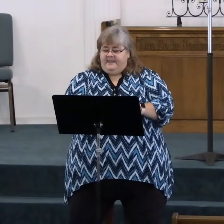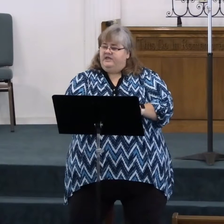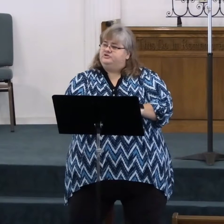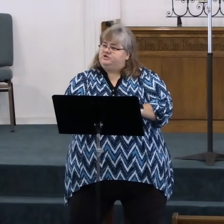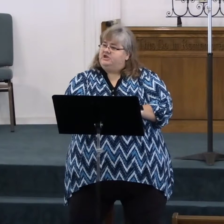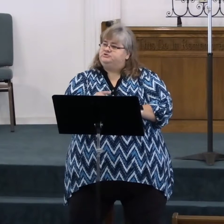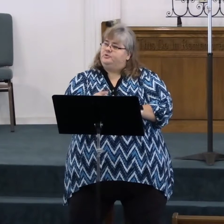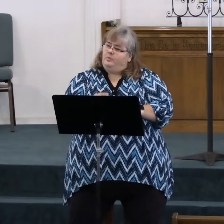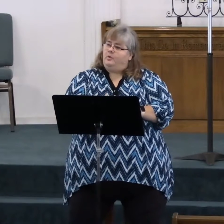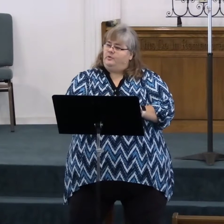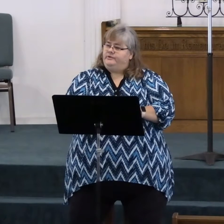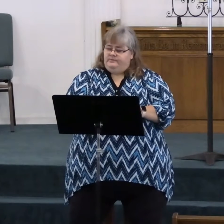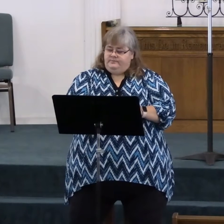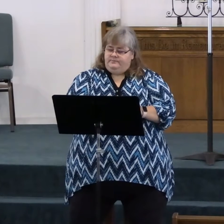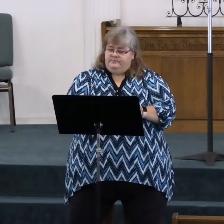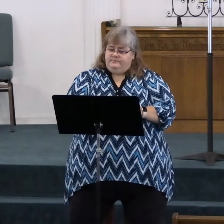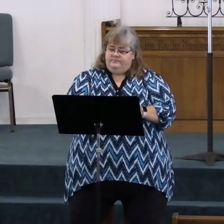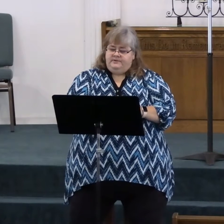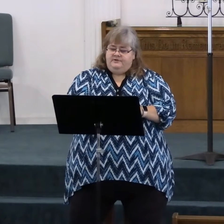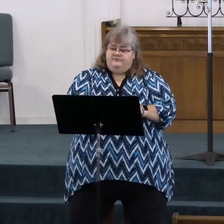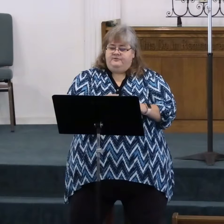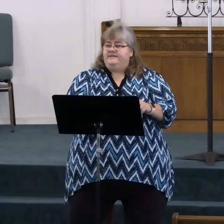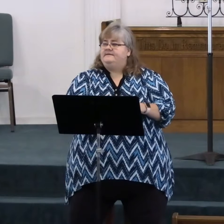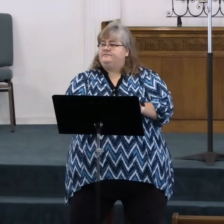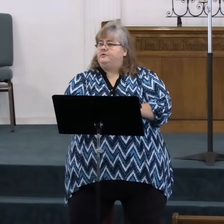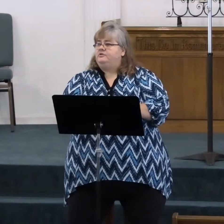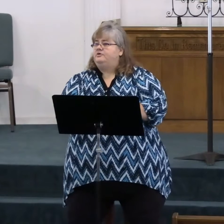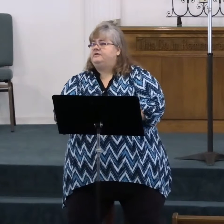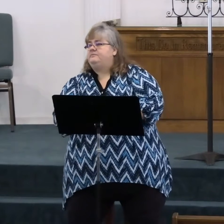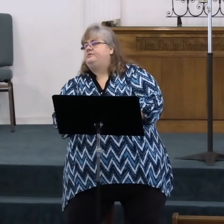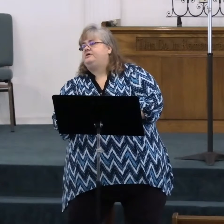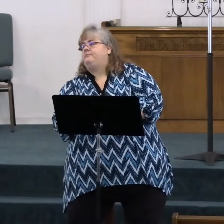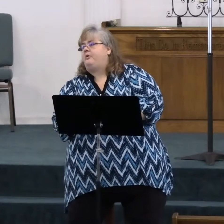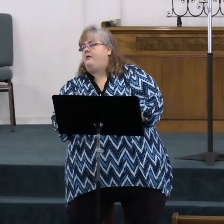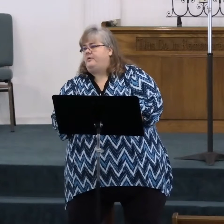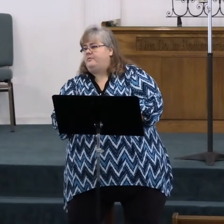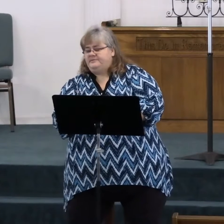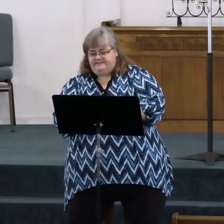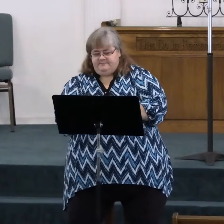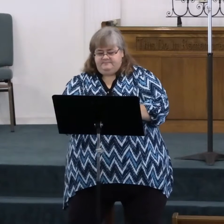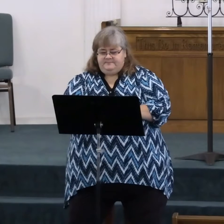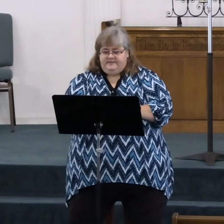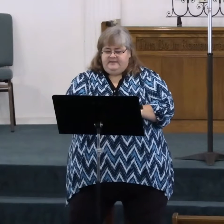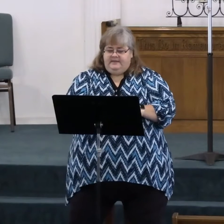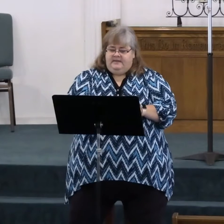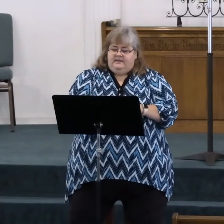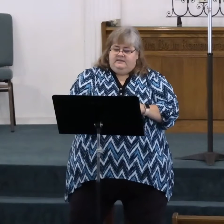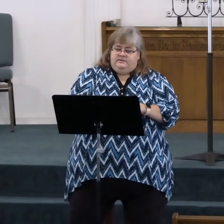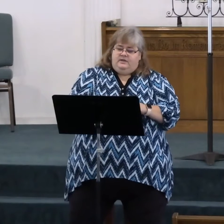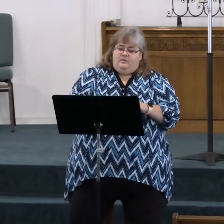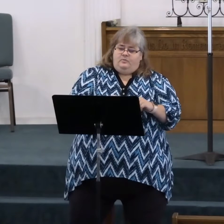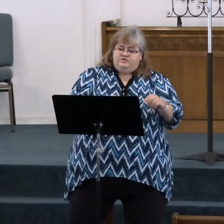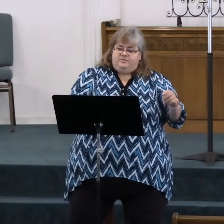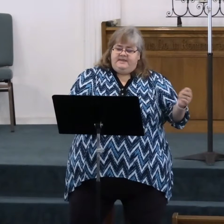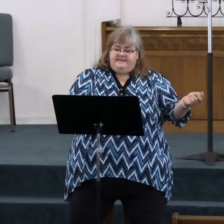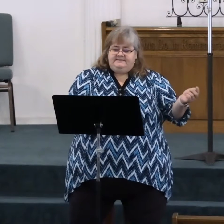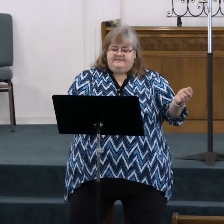and to change the world. For this, we're going to look in the book of Proverbs, you know, which means